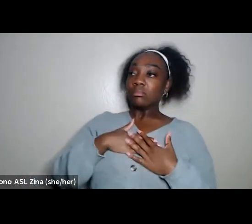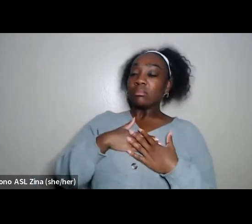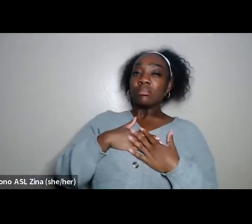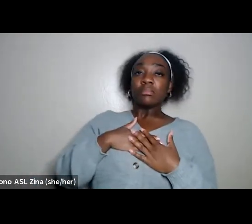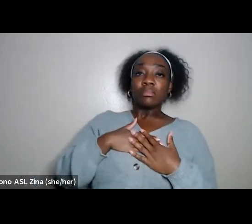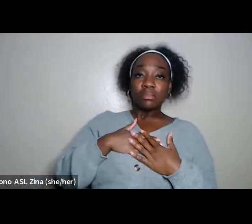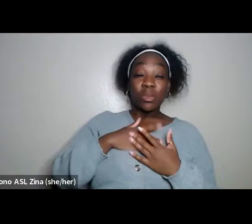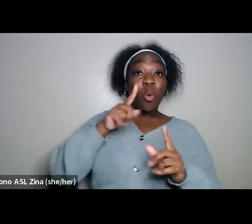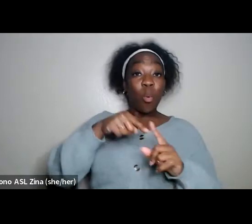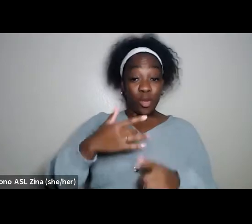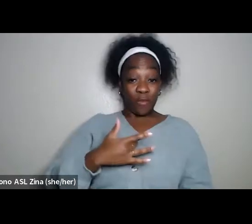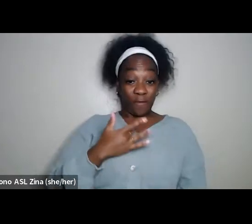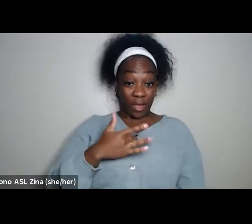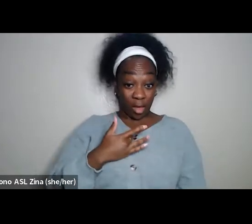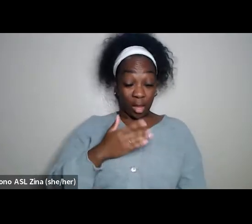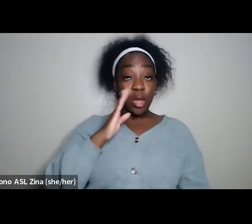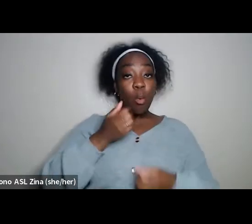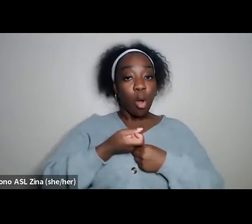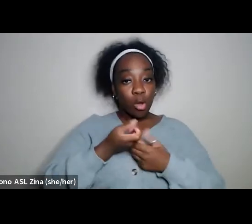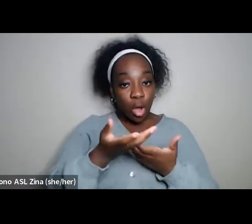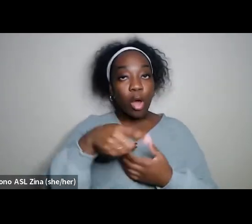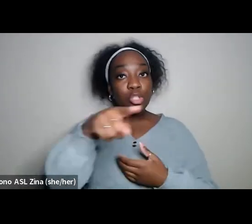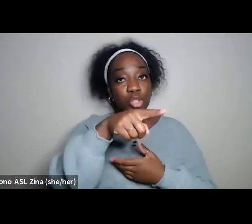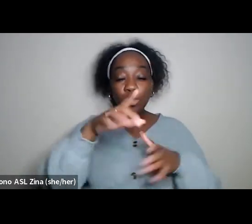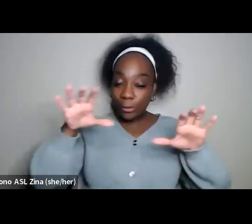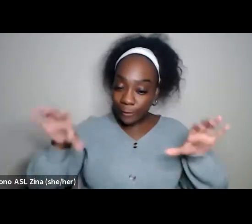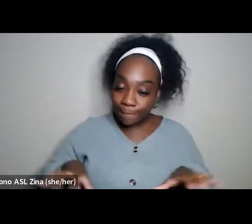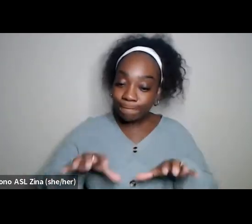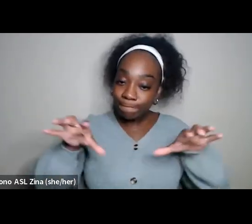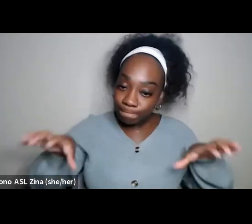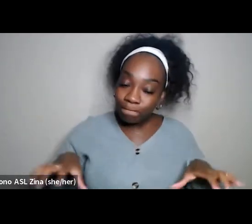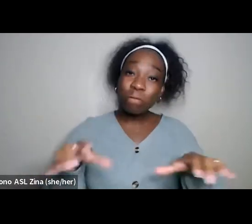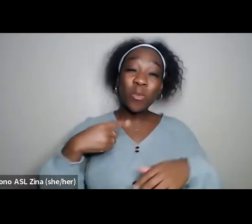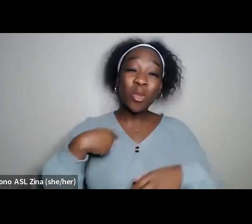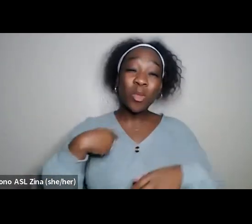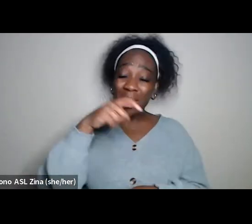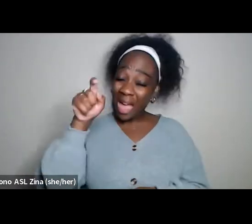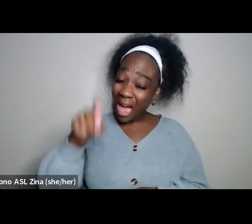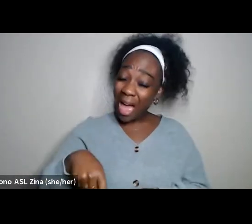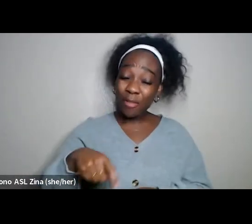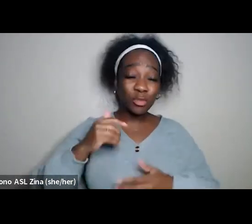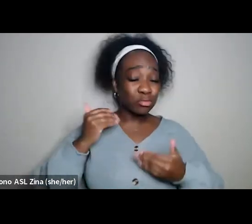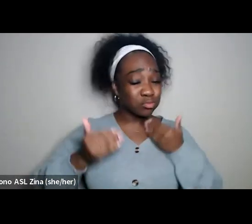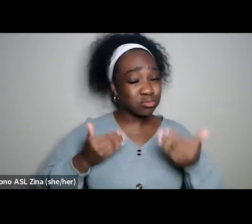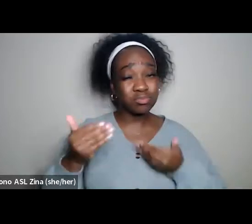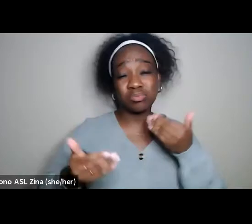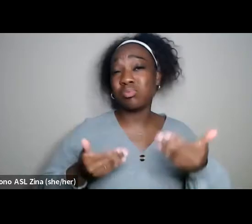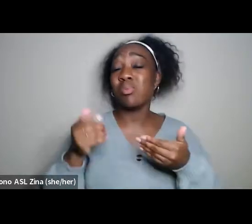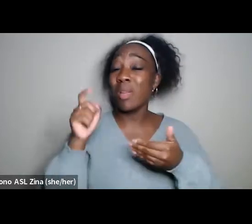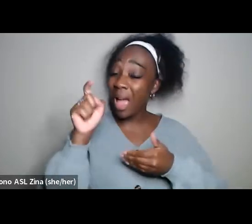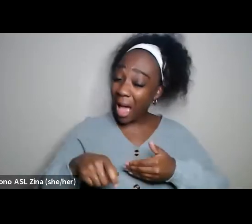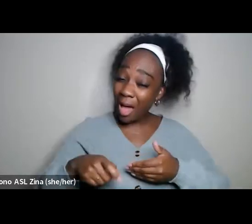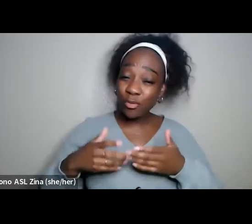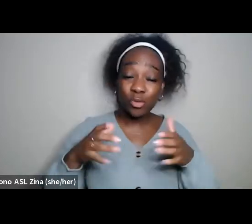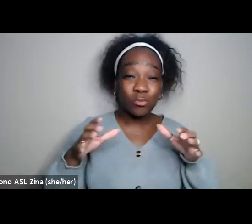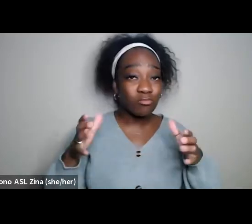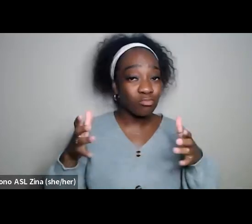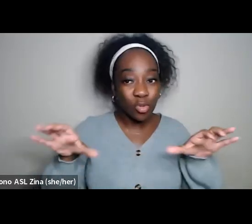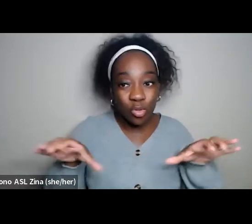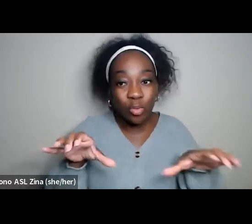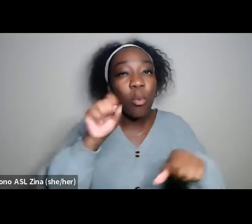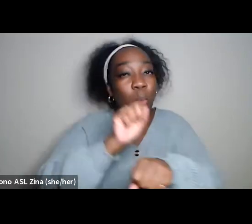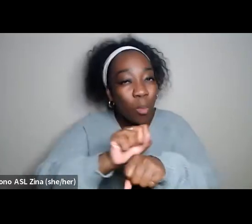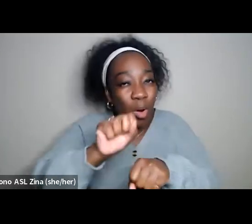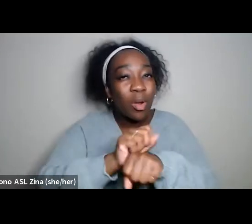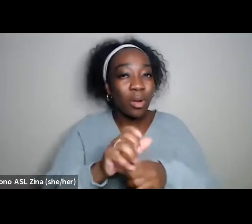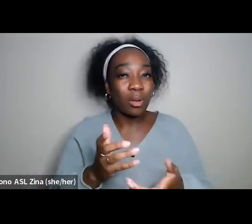action. And so we have to move. We have to allow our hearts to